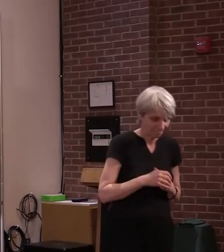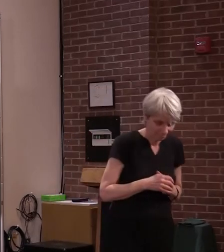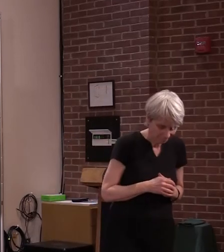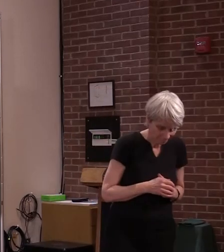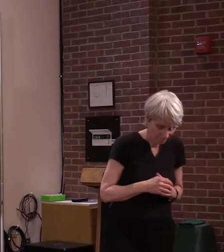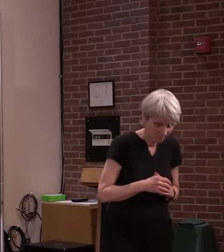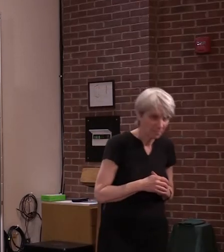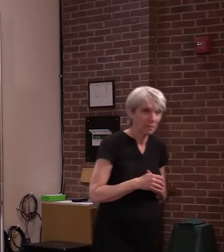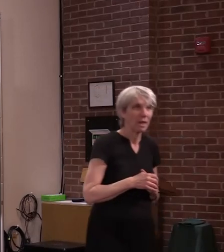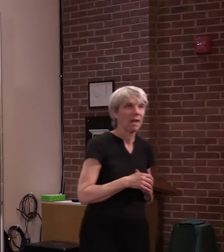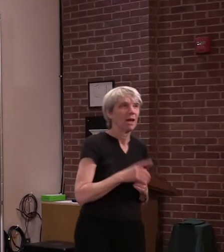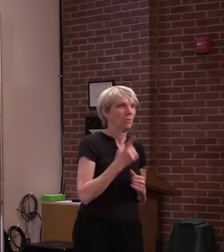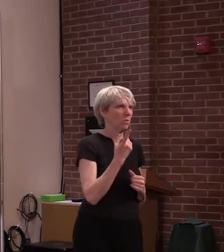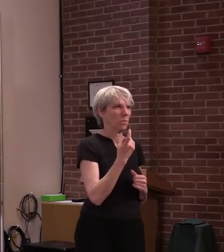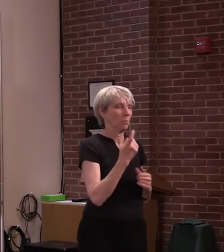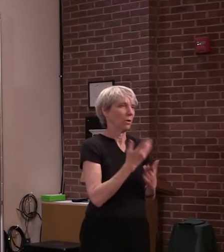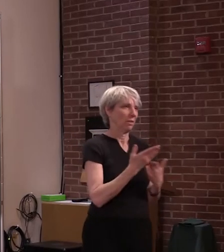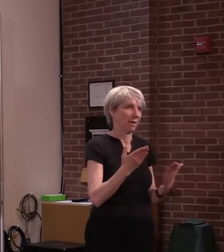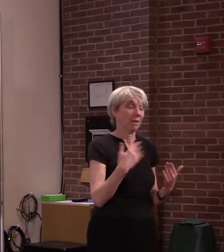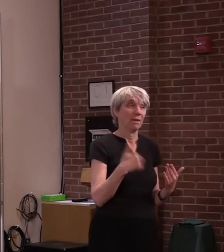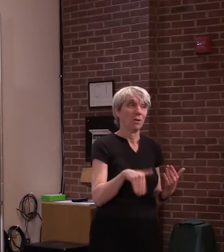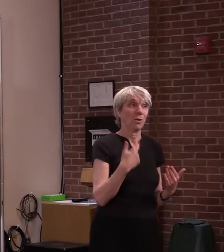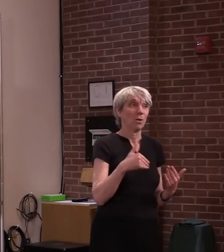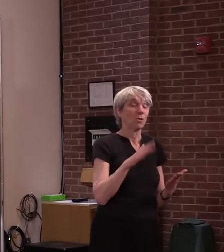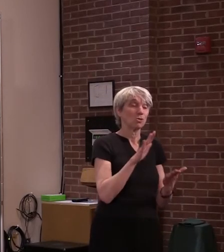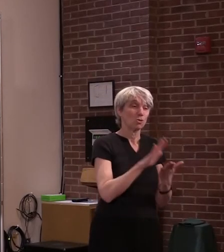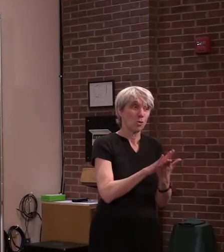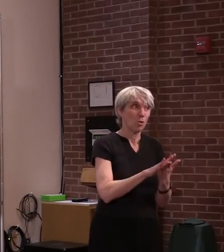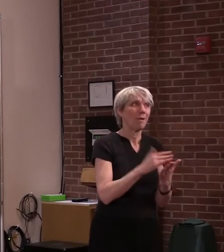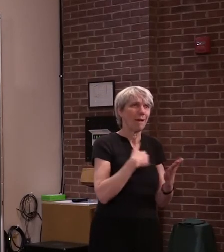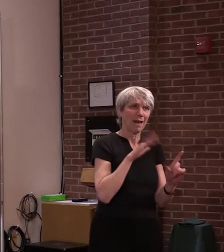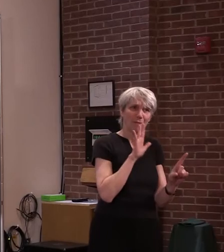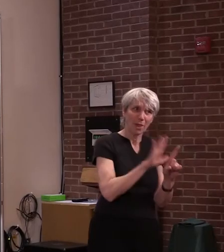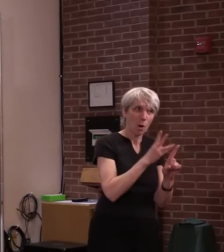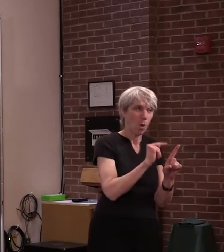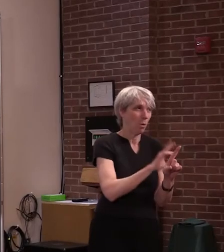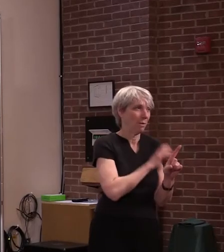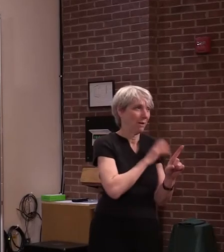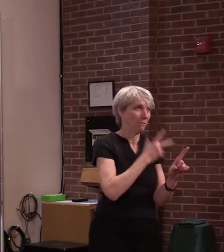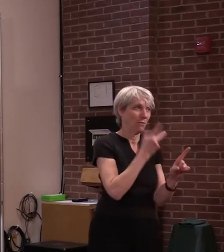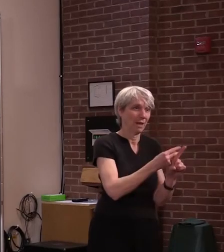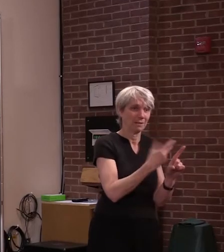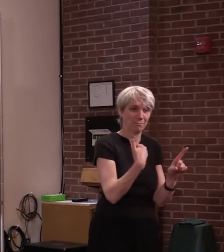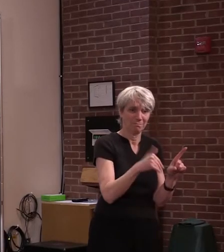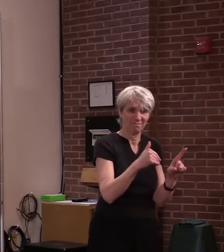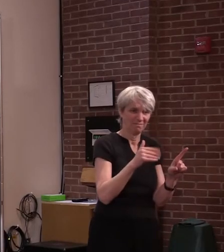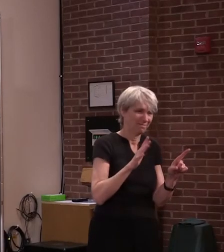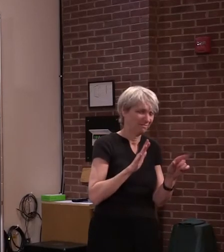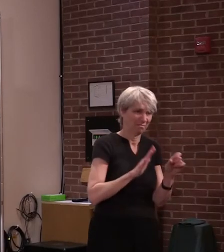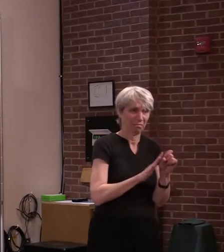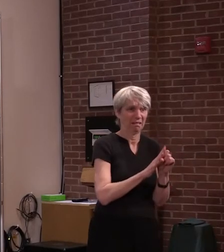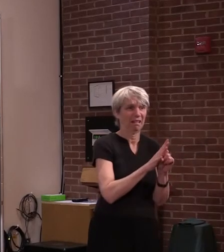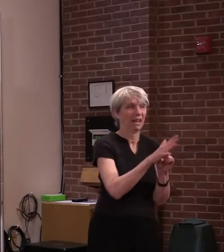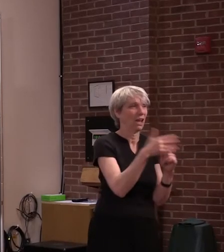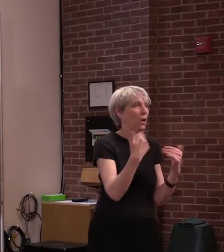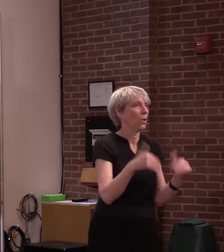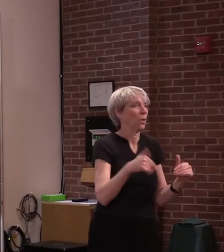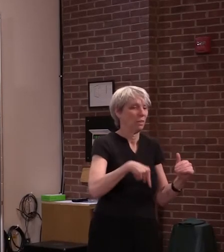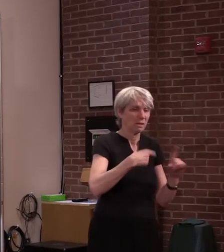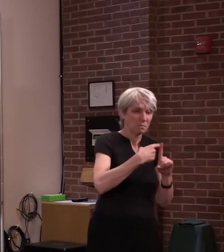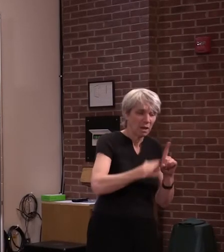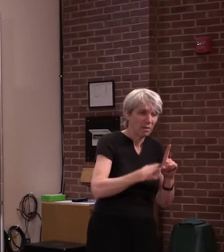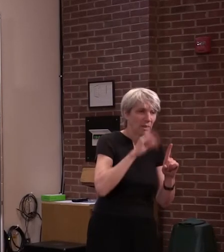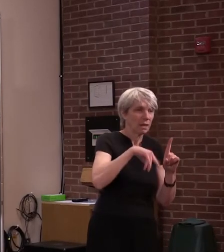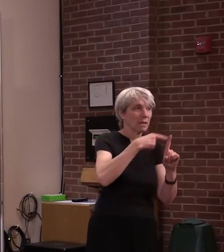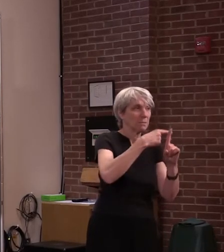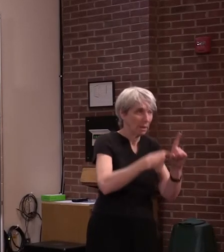Now, the only addition is, you know, there are abundant school clinics over the this month and next month. A school